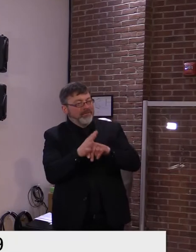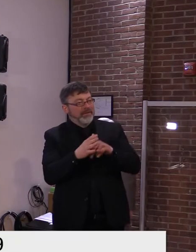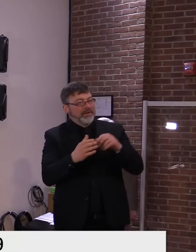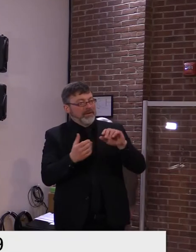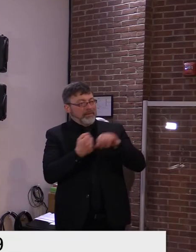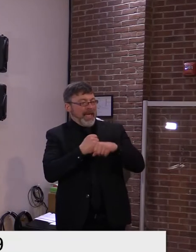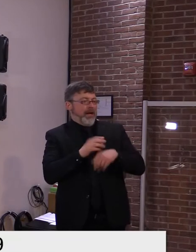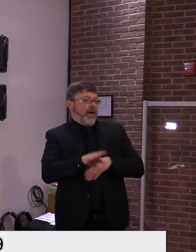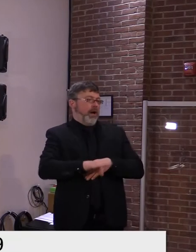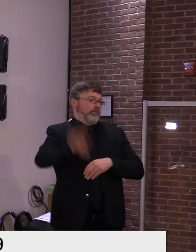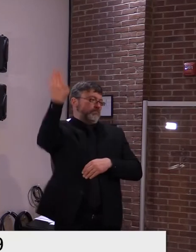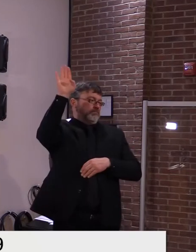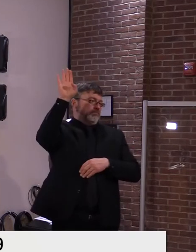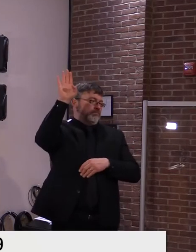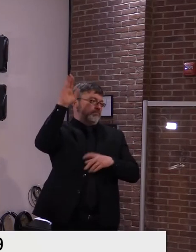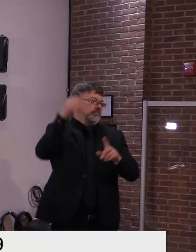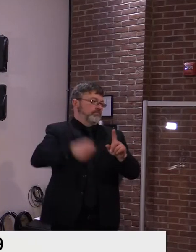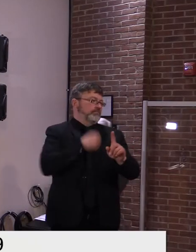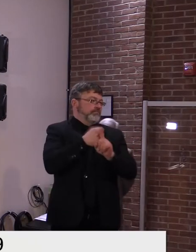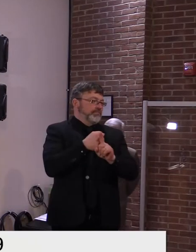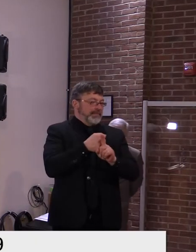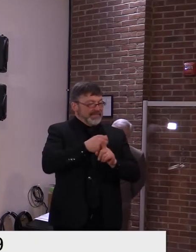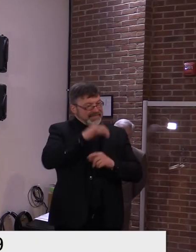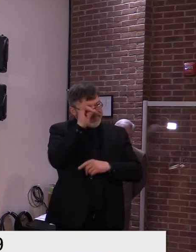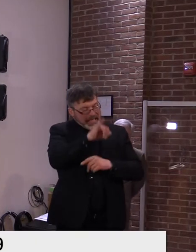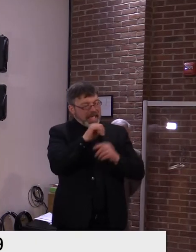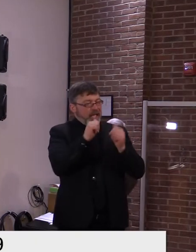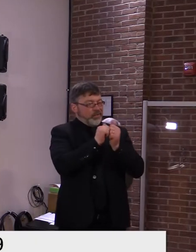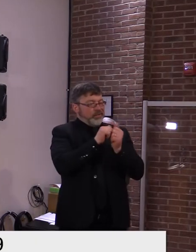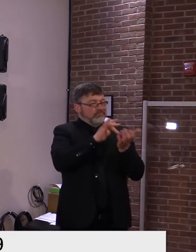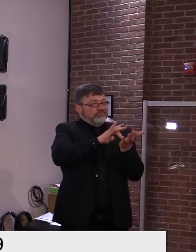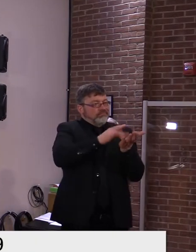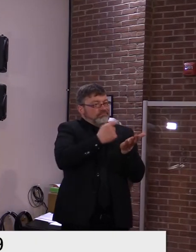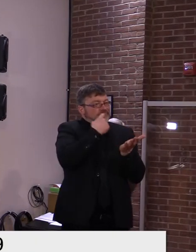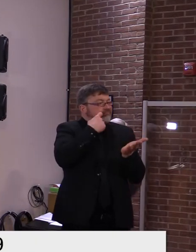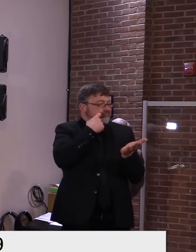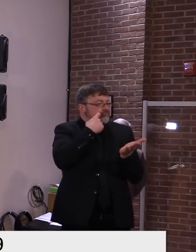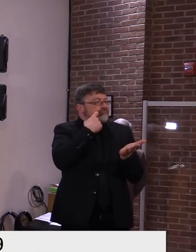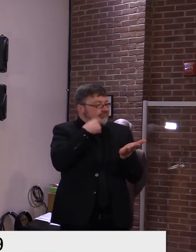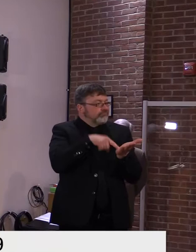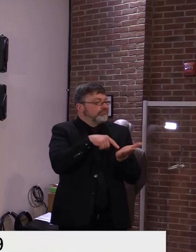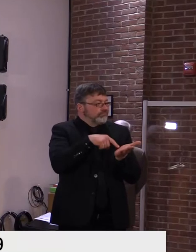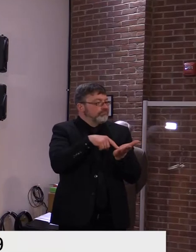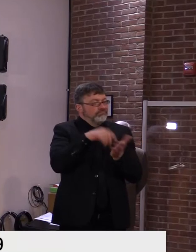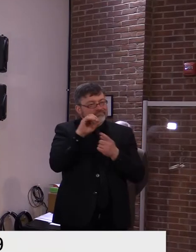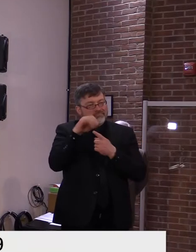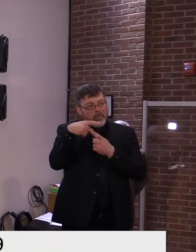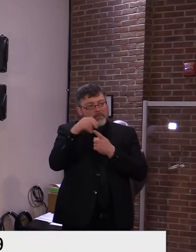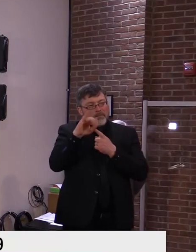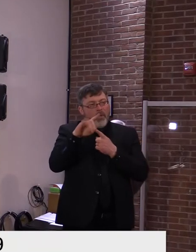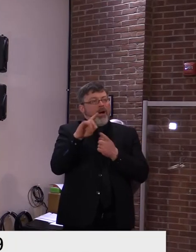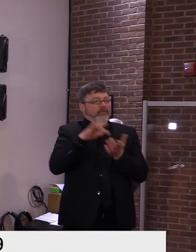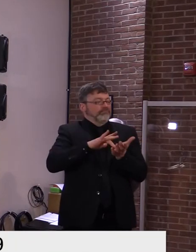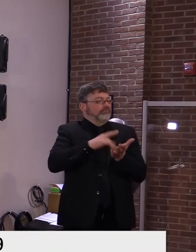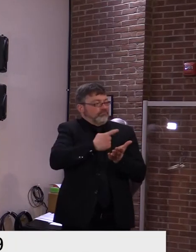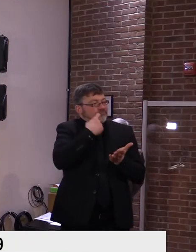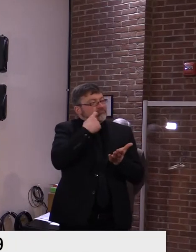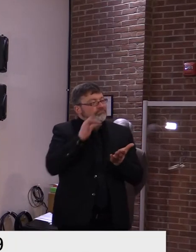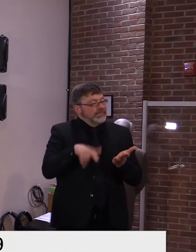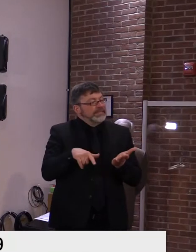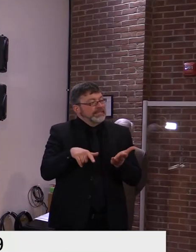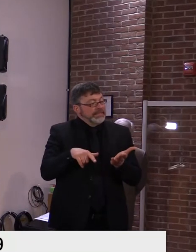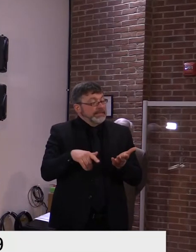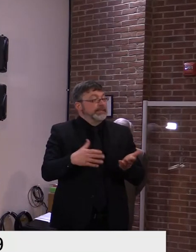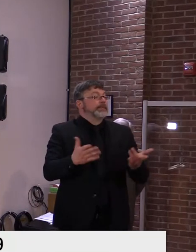an opioid use disorder or who is susceptible to developing an opioid use disorder. Second factor